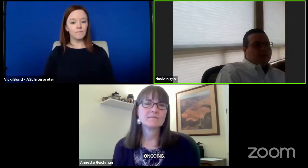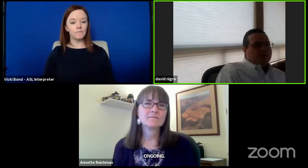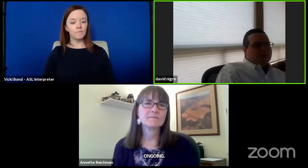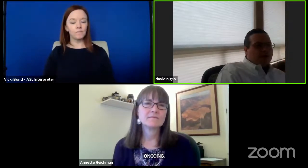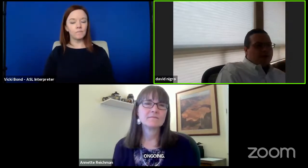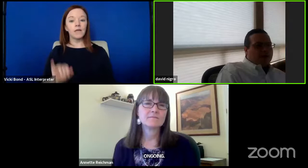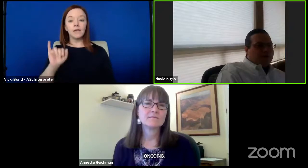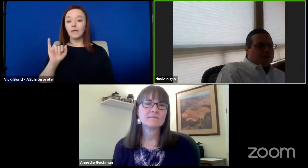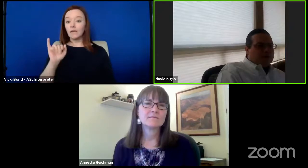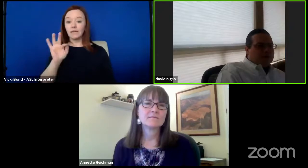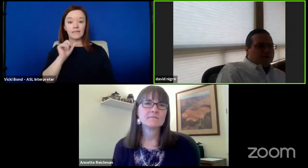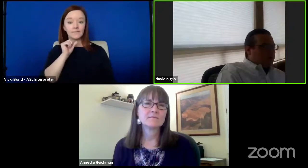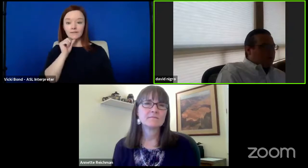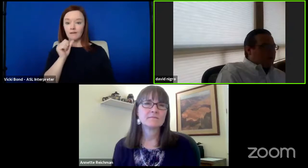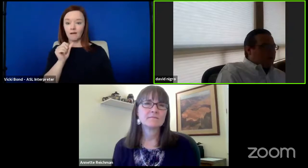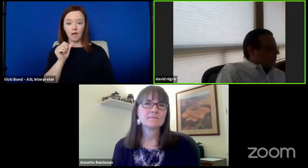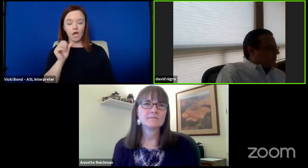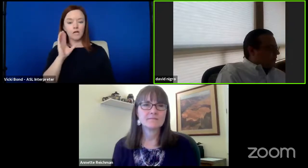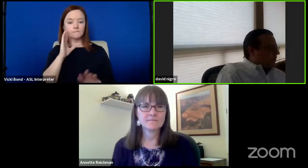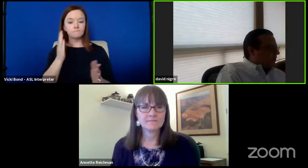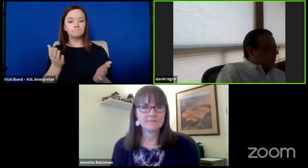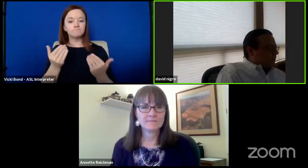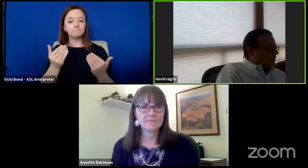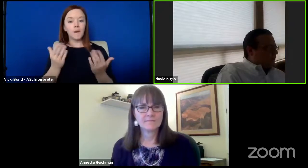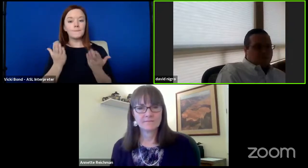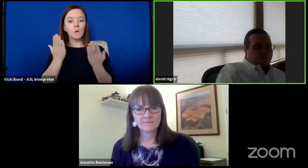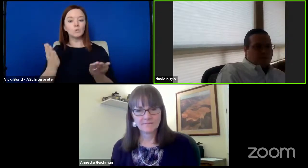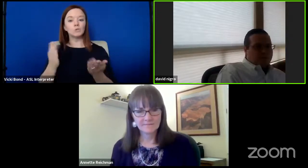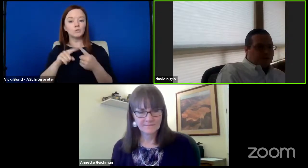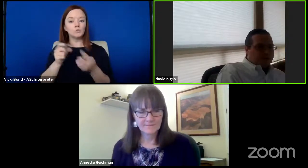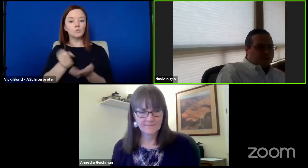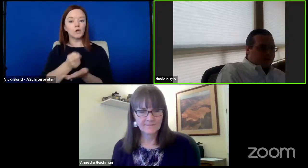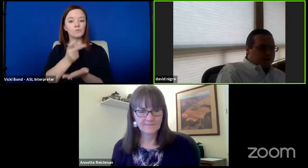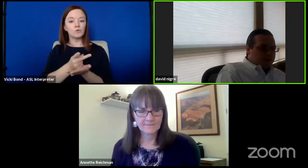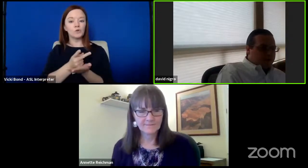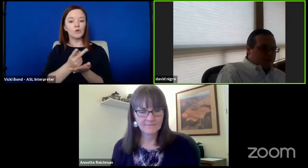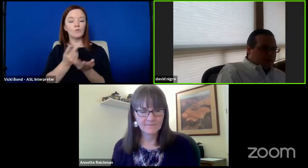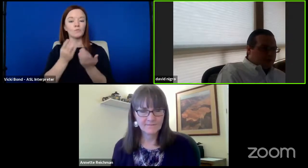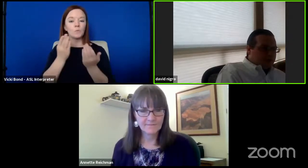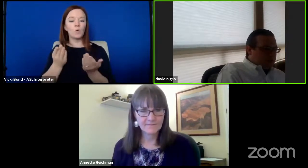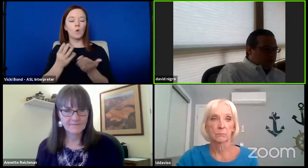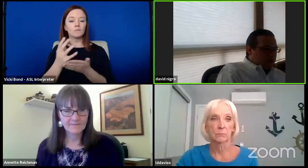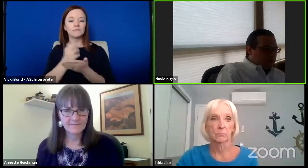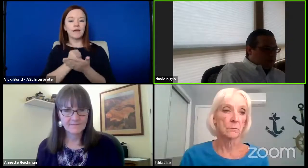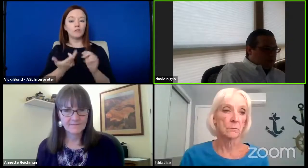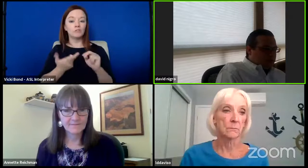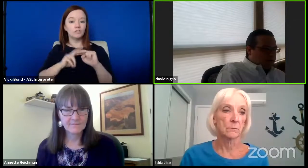If not, we entertain a motion to approve the proposed salary increases.